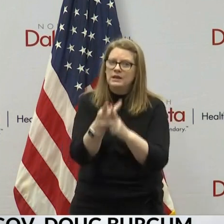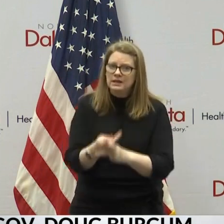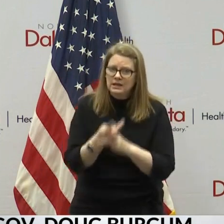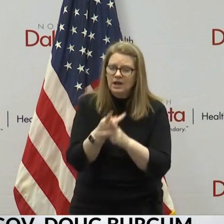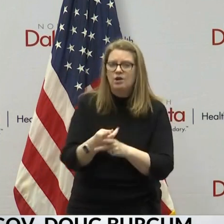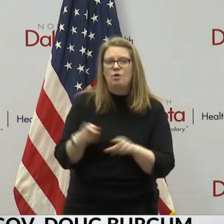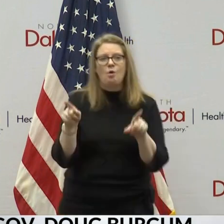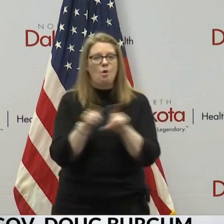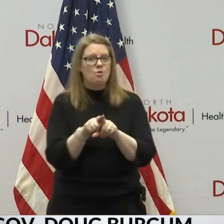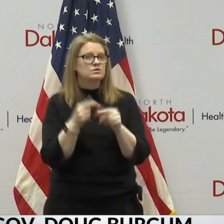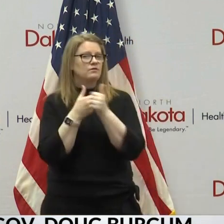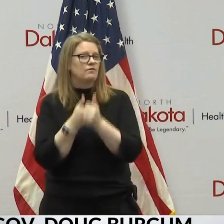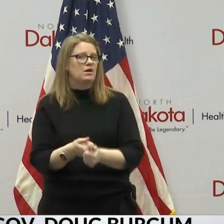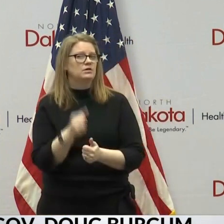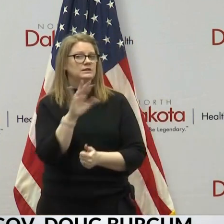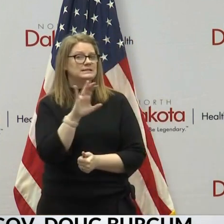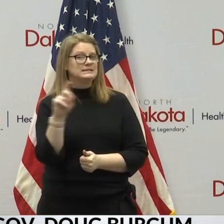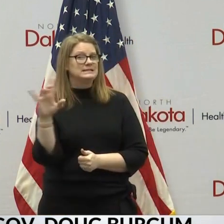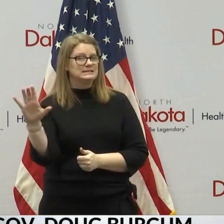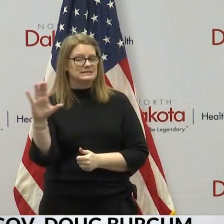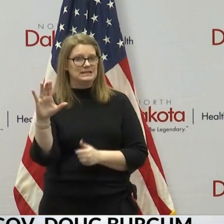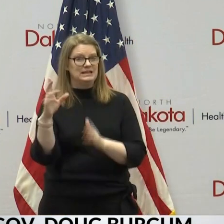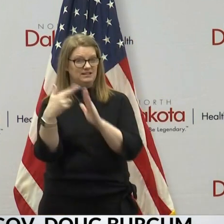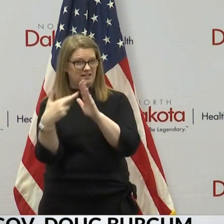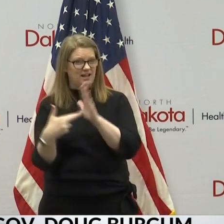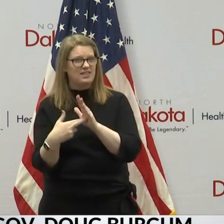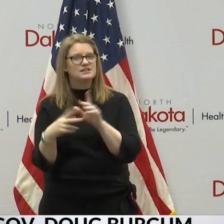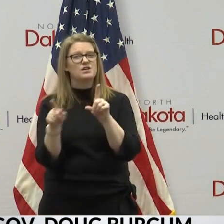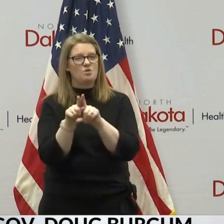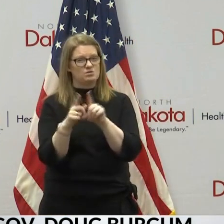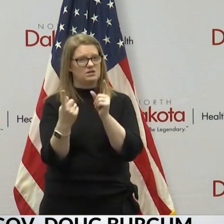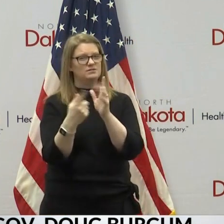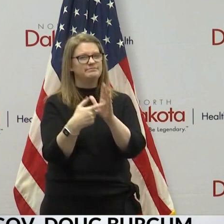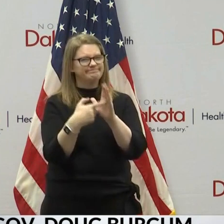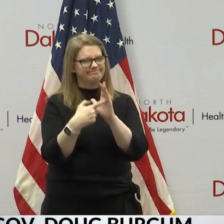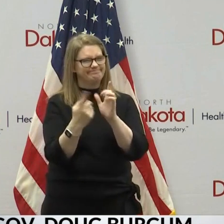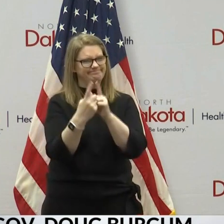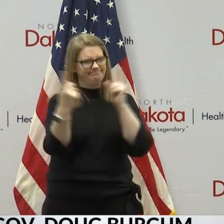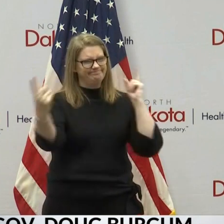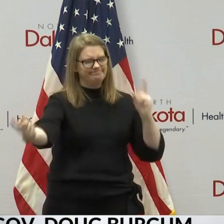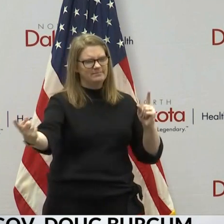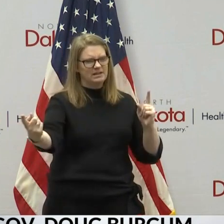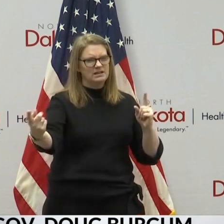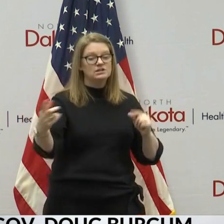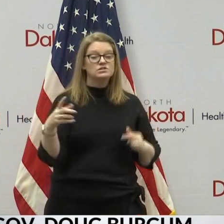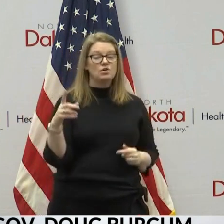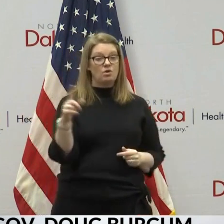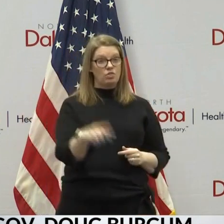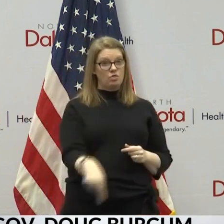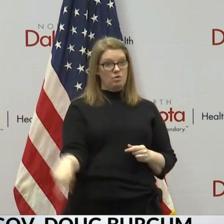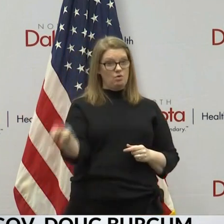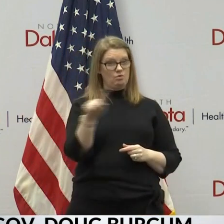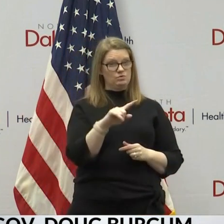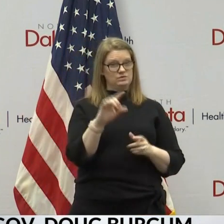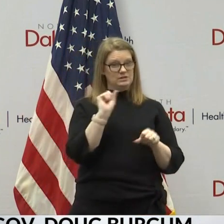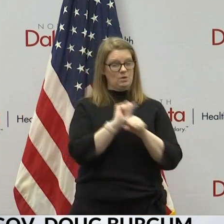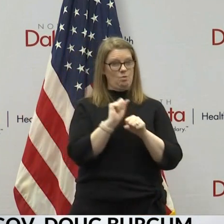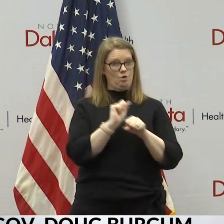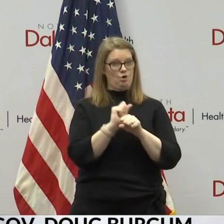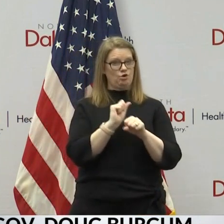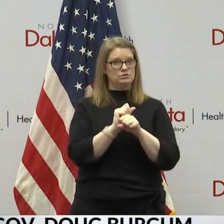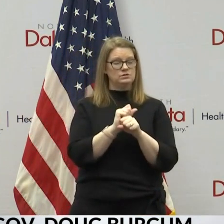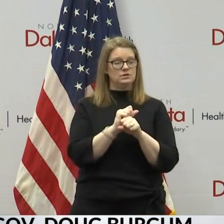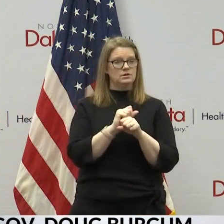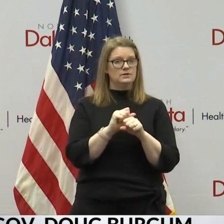the CDC guidelines and social distancing. So again, thanks to everybody that worked